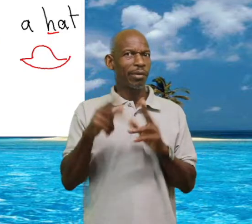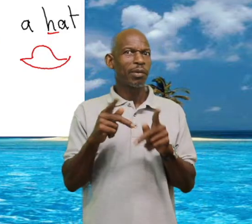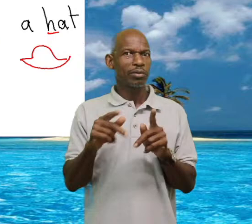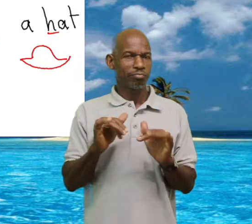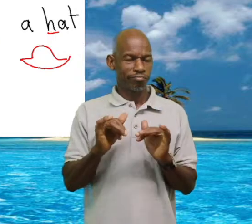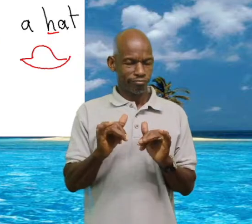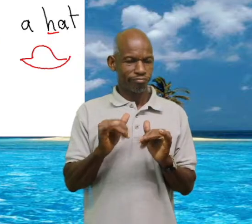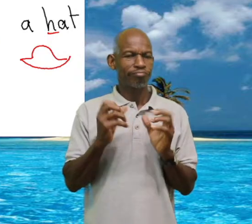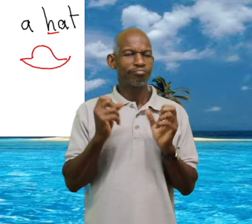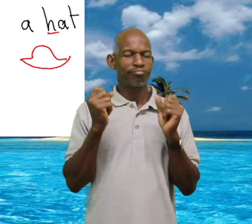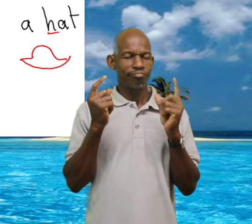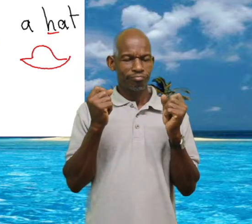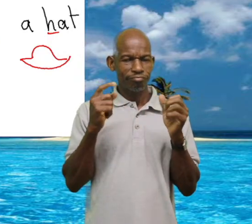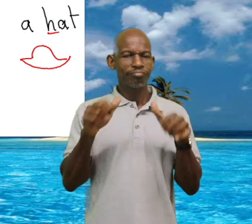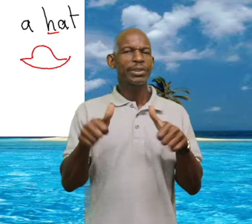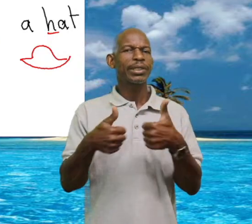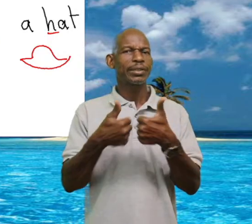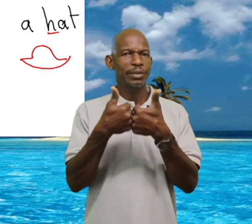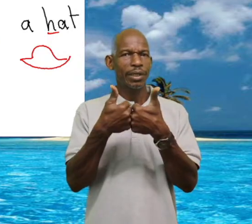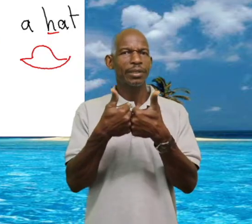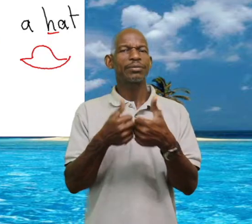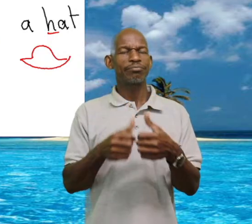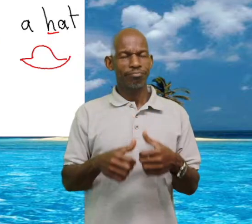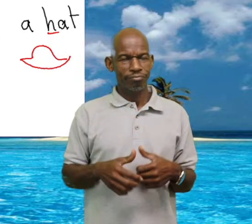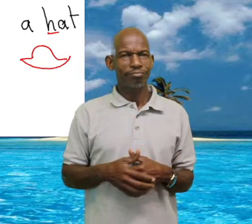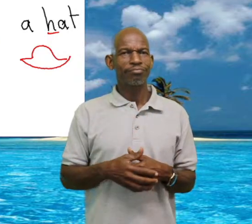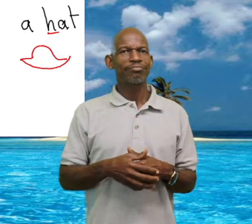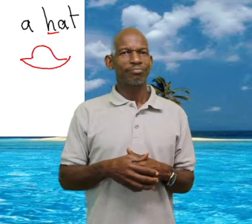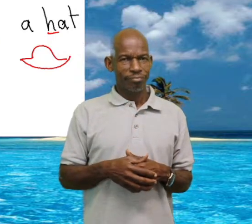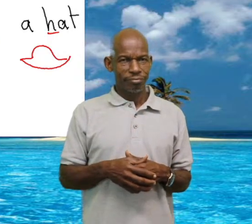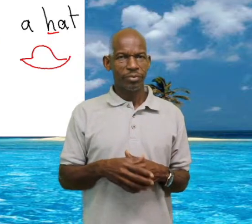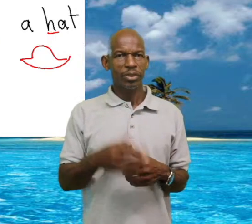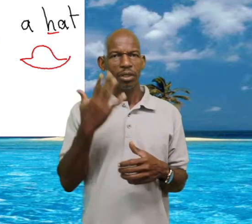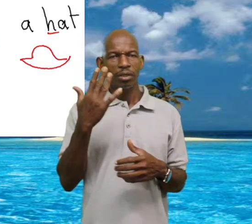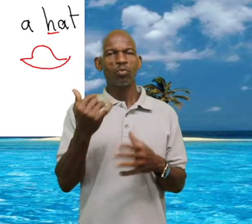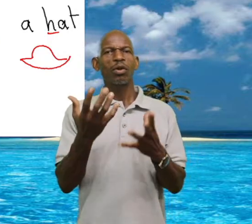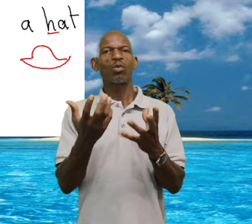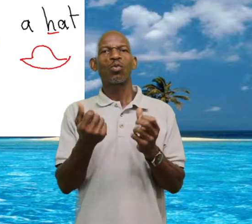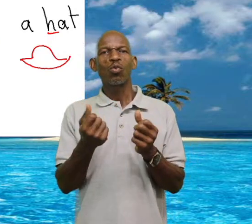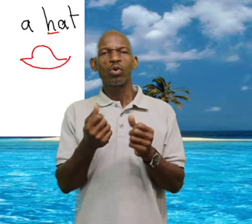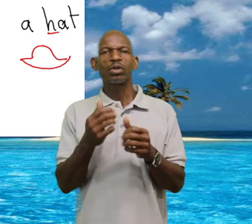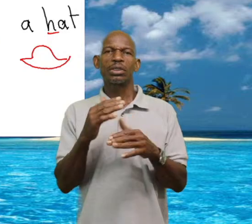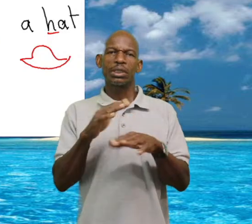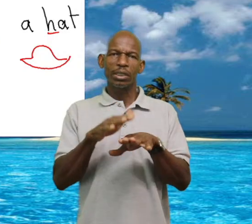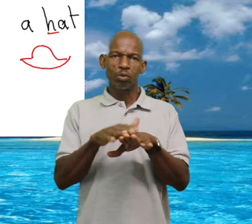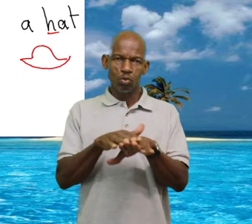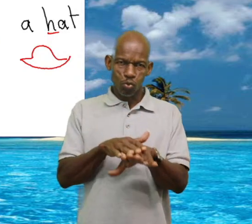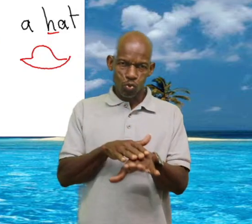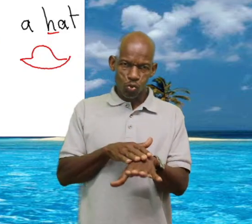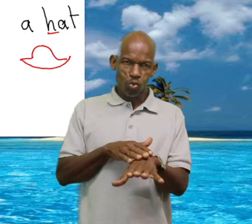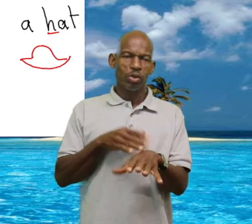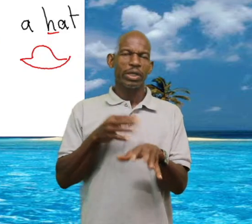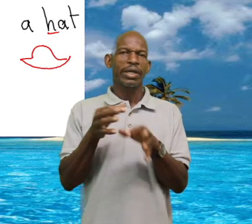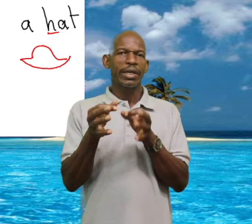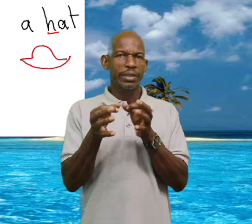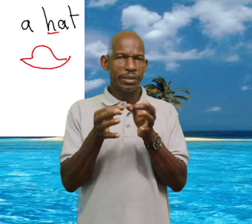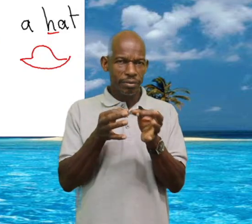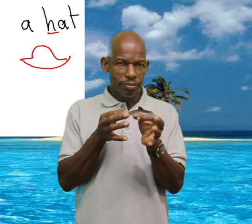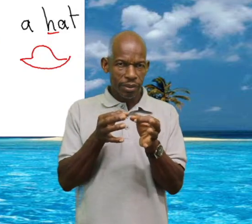challenge. It is a challenge. And that is why we want to take our time to have you all